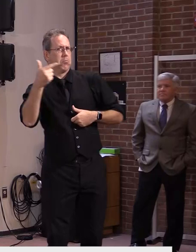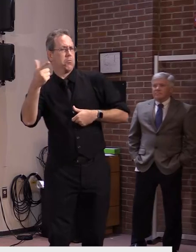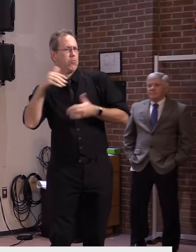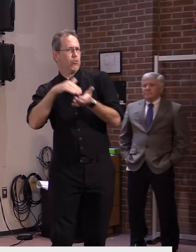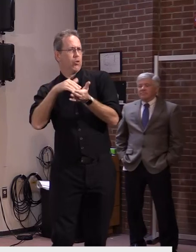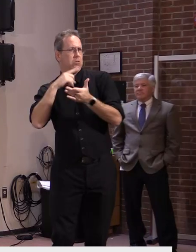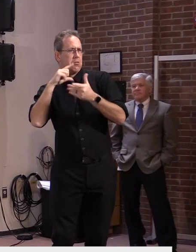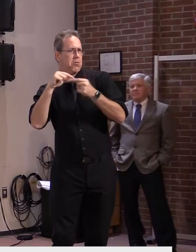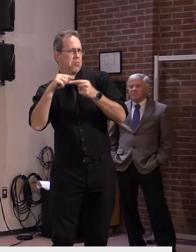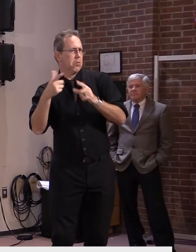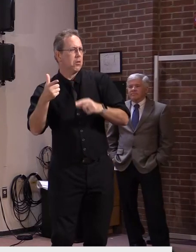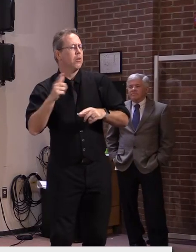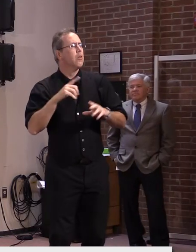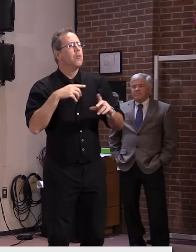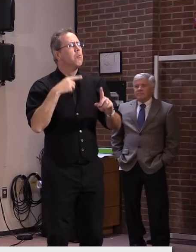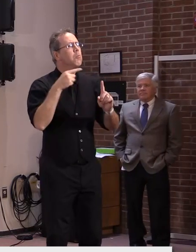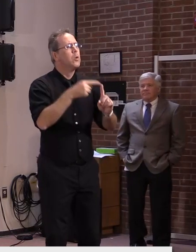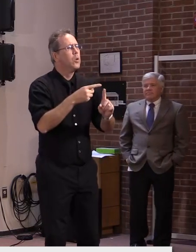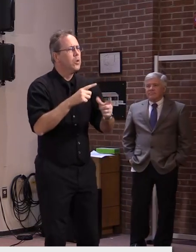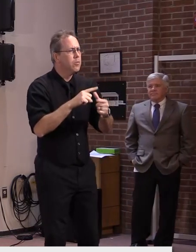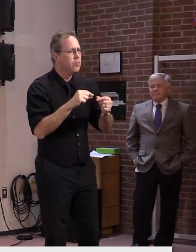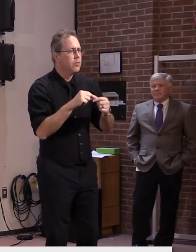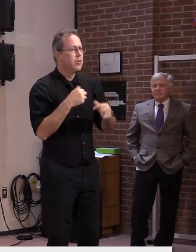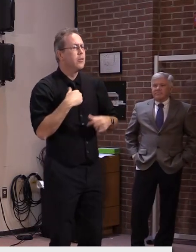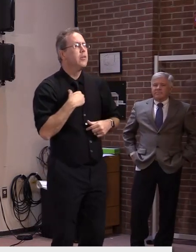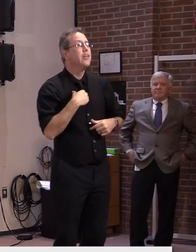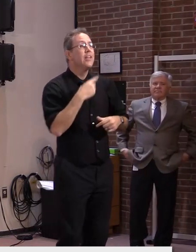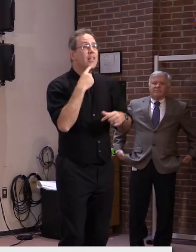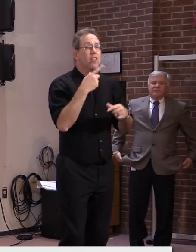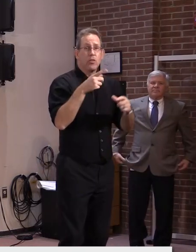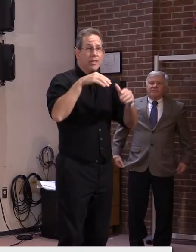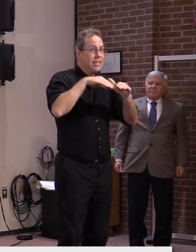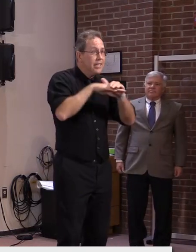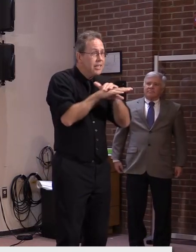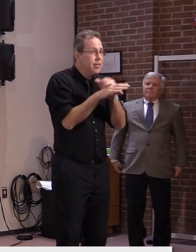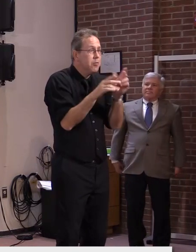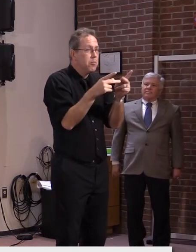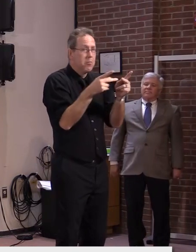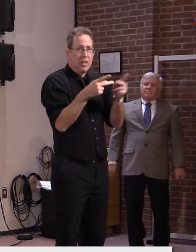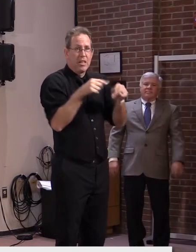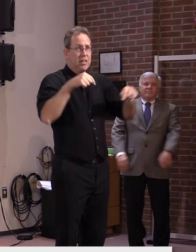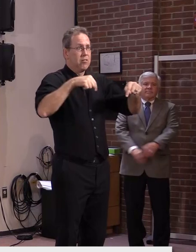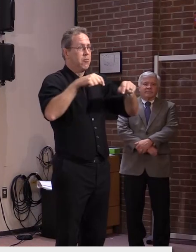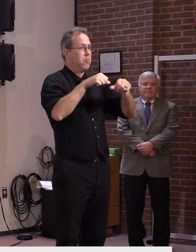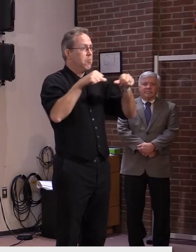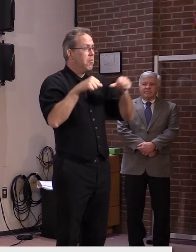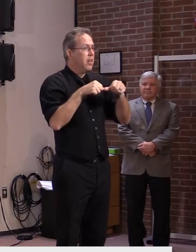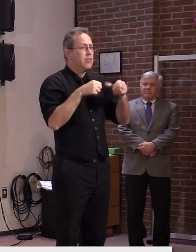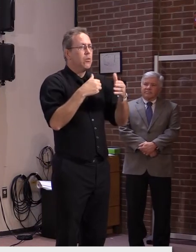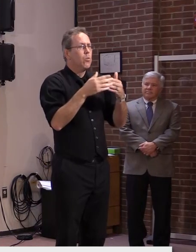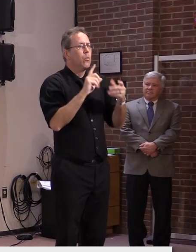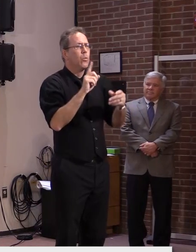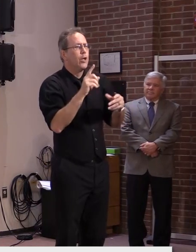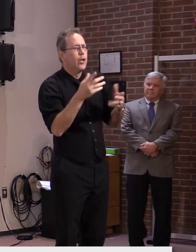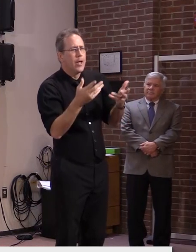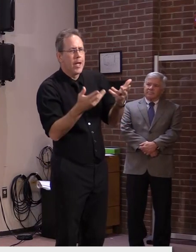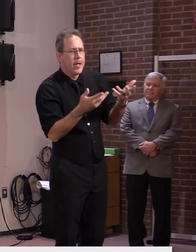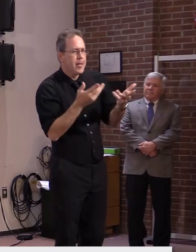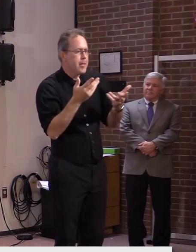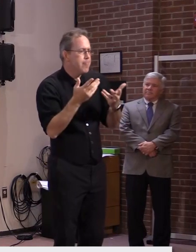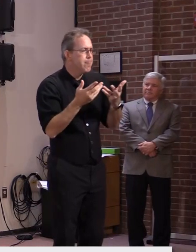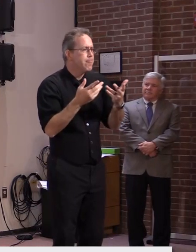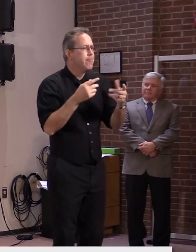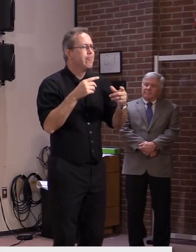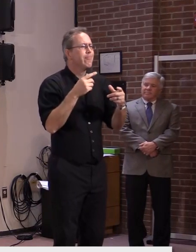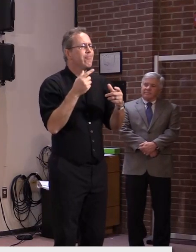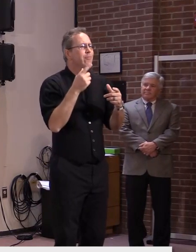but again, if you're in a situation where there you're in a gathering